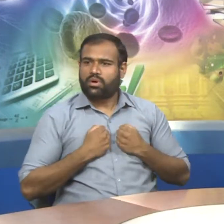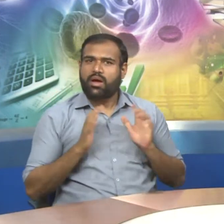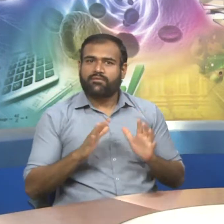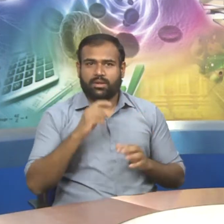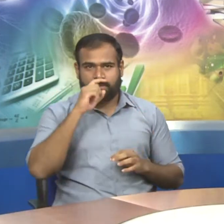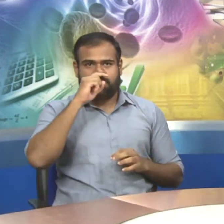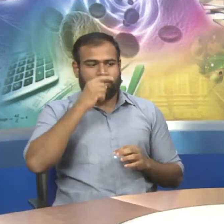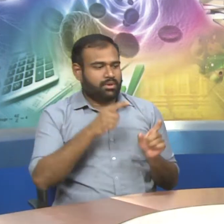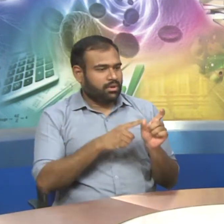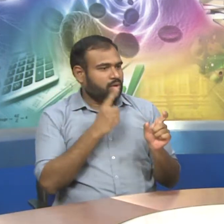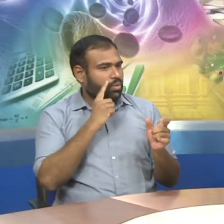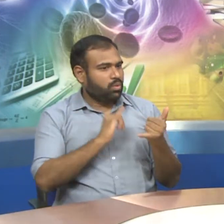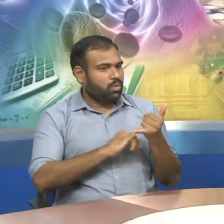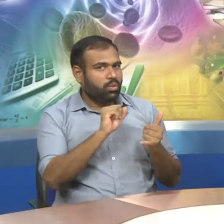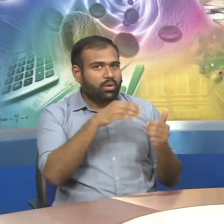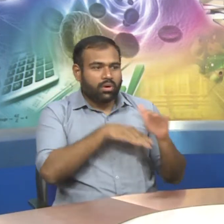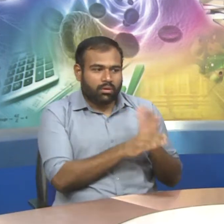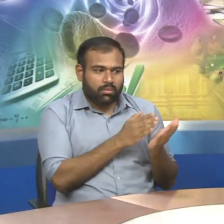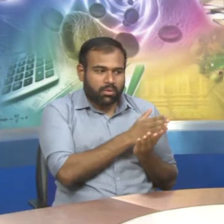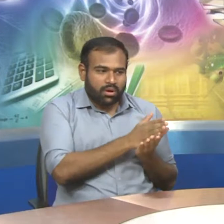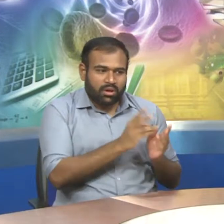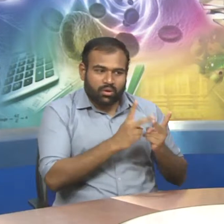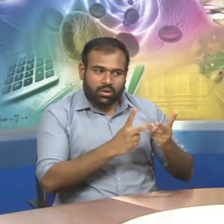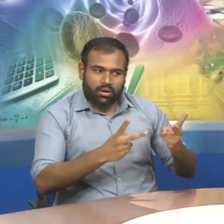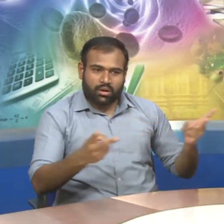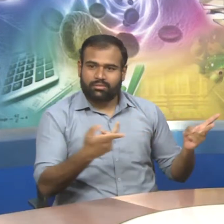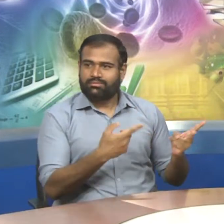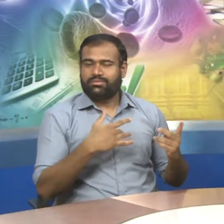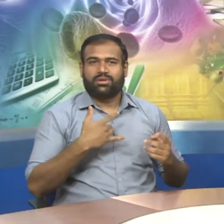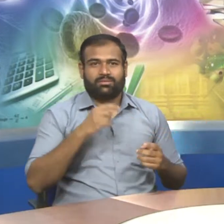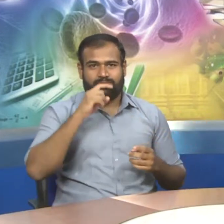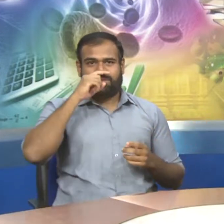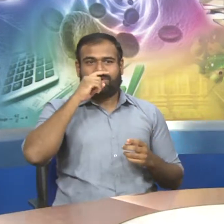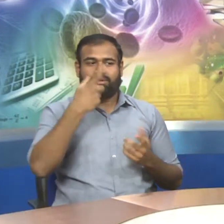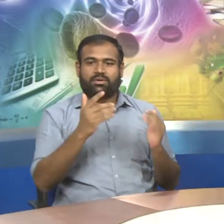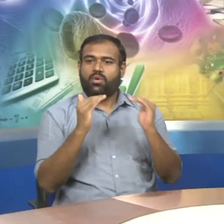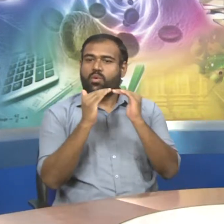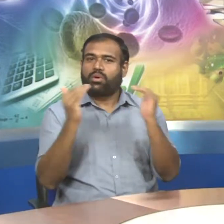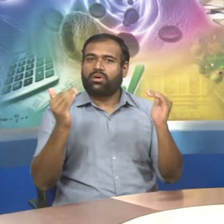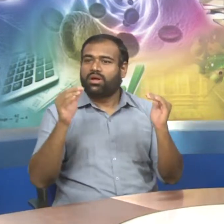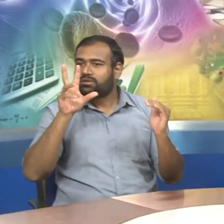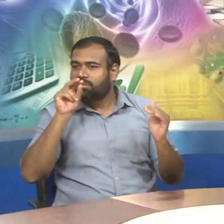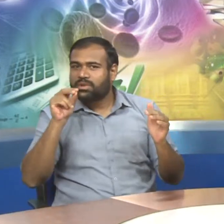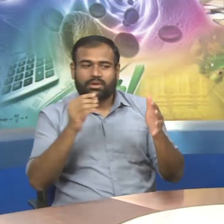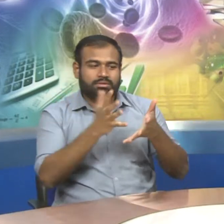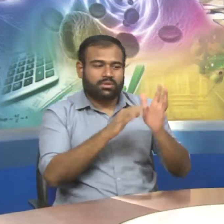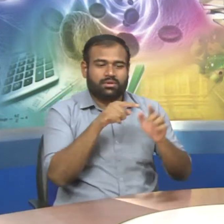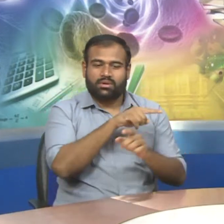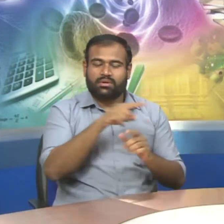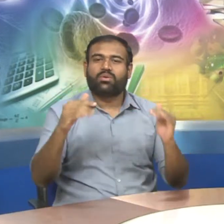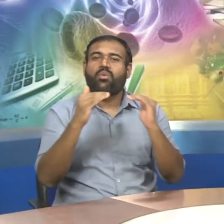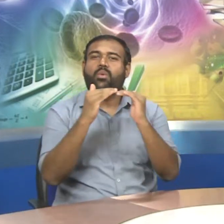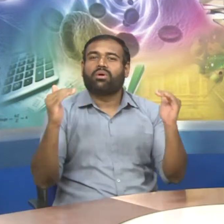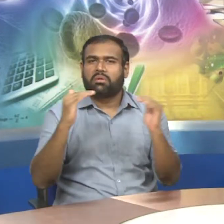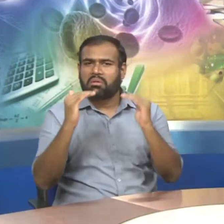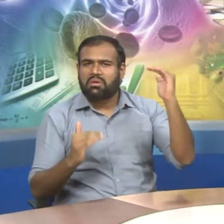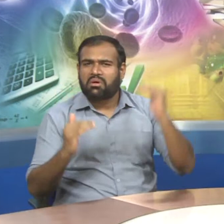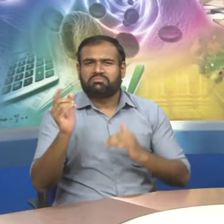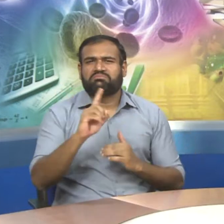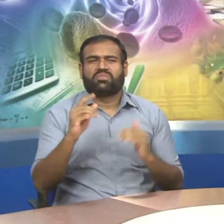can create, we can talk anything just like any spoken language. So they are all equal. It is a